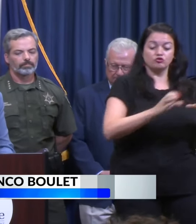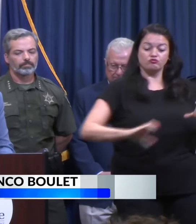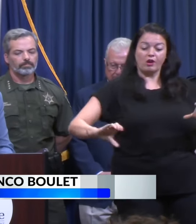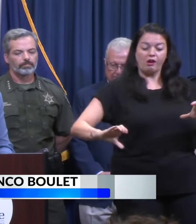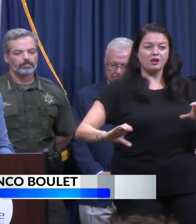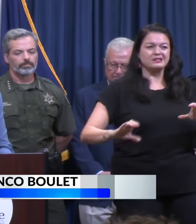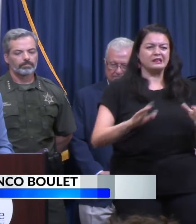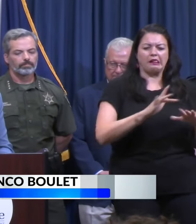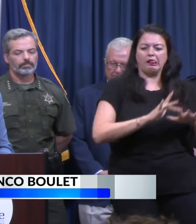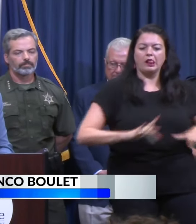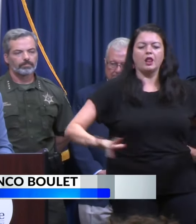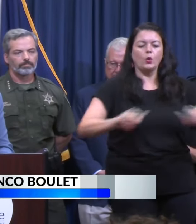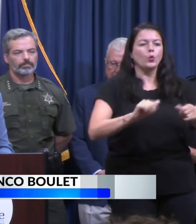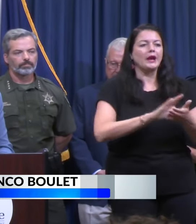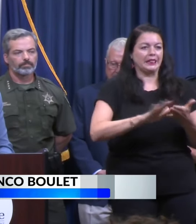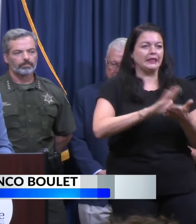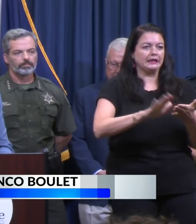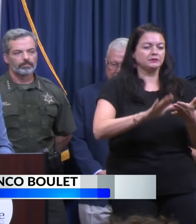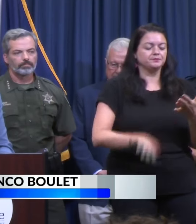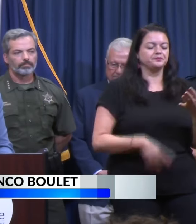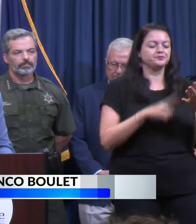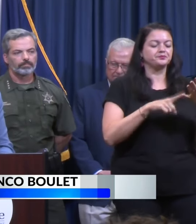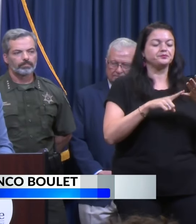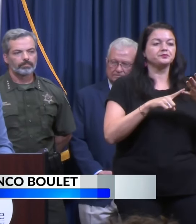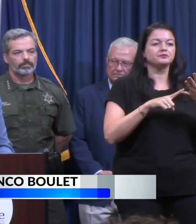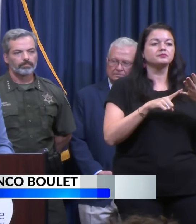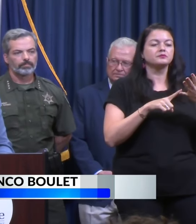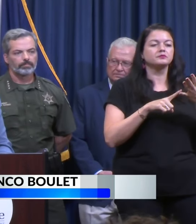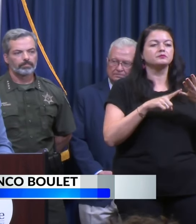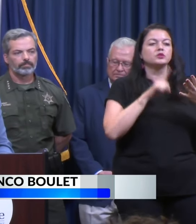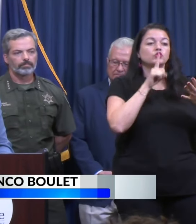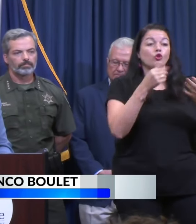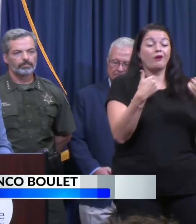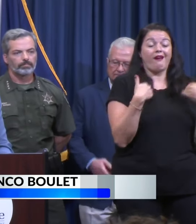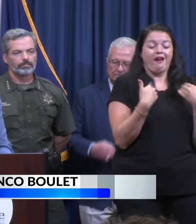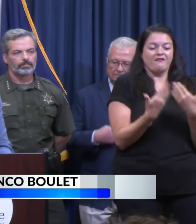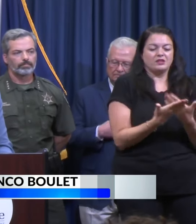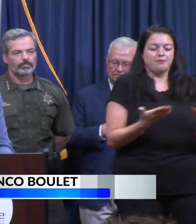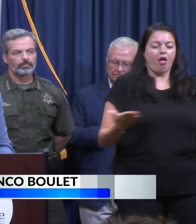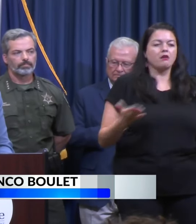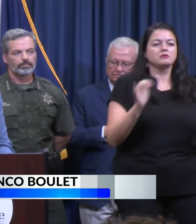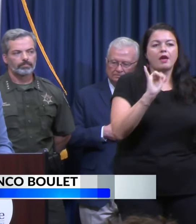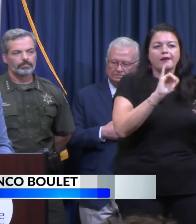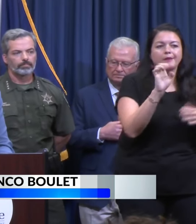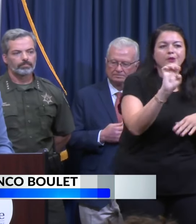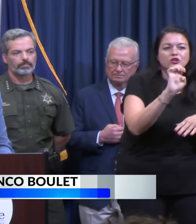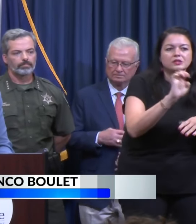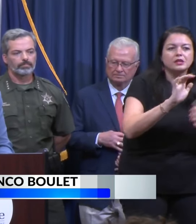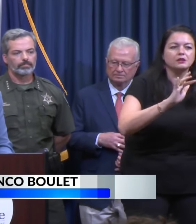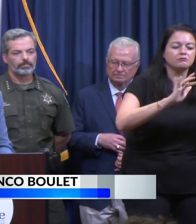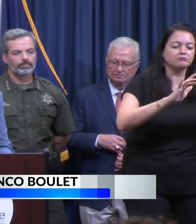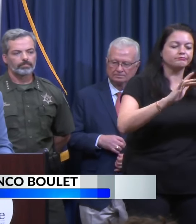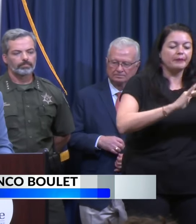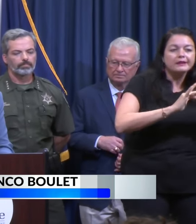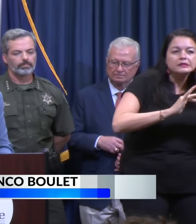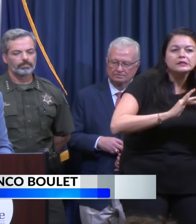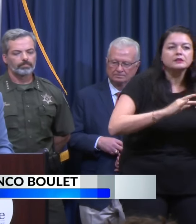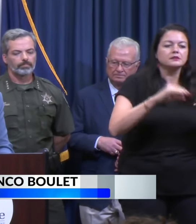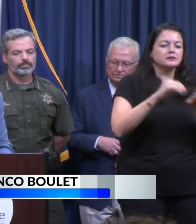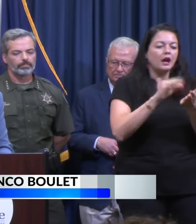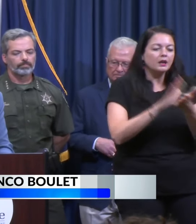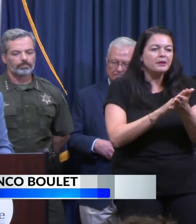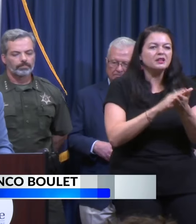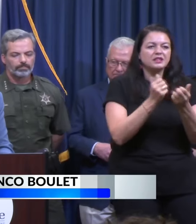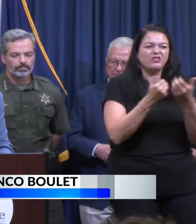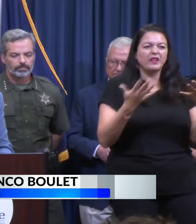Ensure you have all necessary supplies, such as medications and important documents. For additional readiness tips, please visit